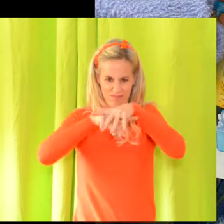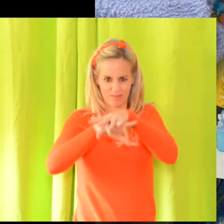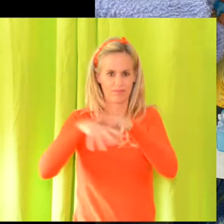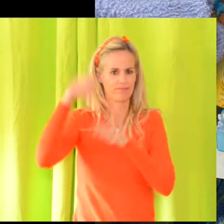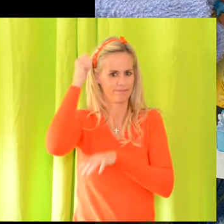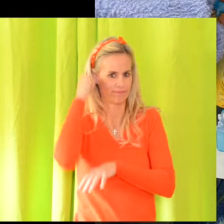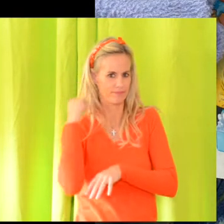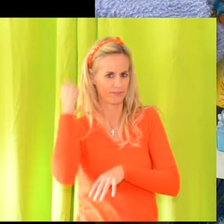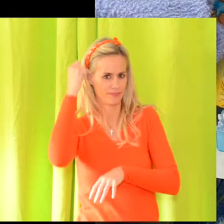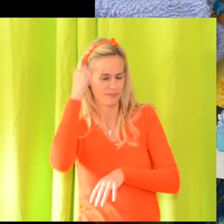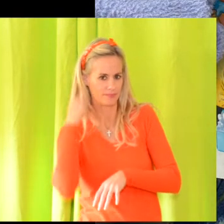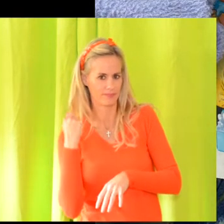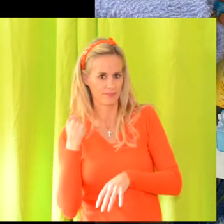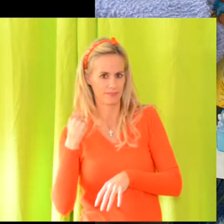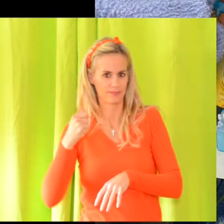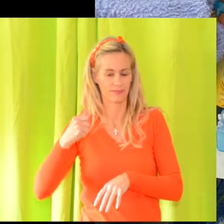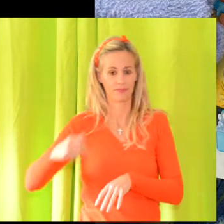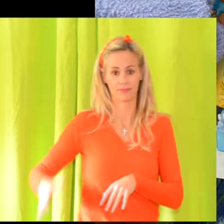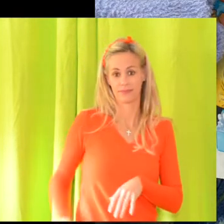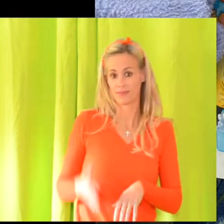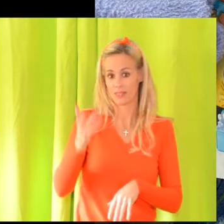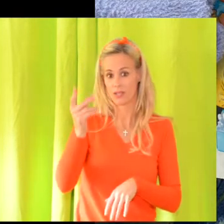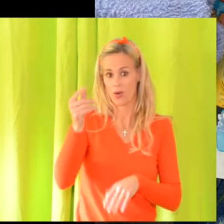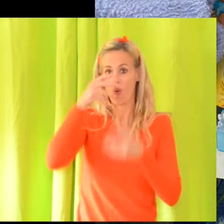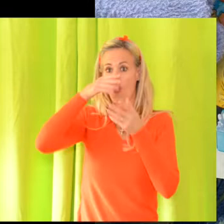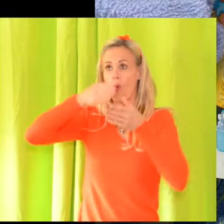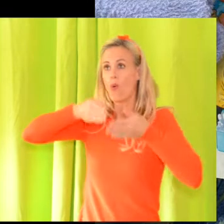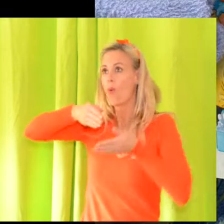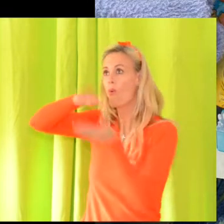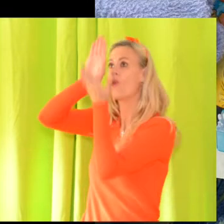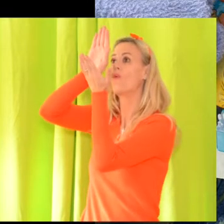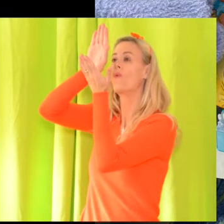Tangling, combing, puppies howl.